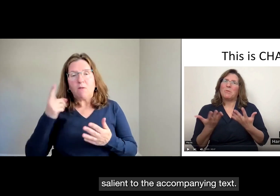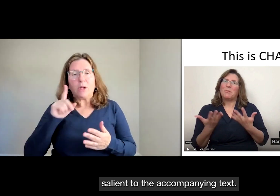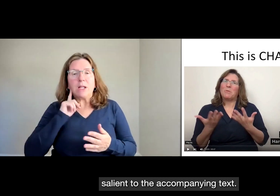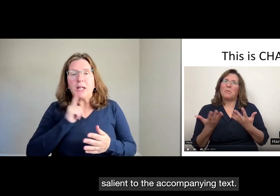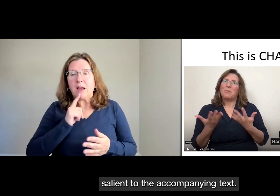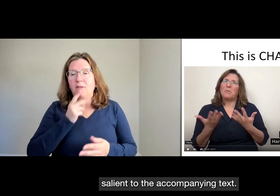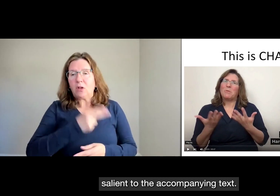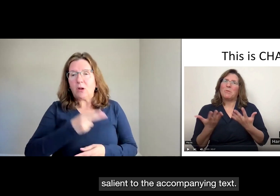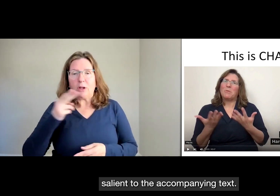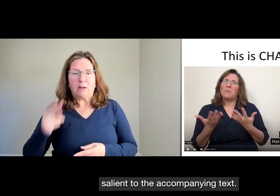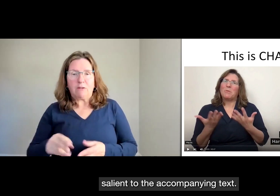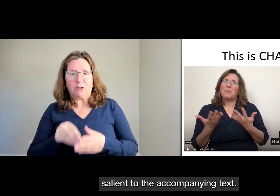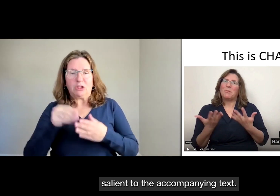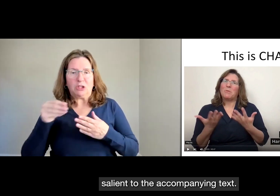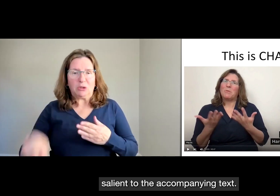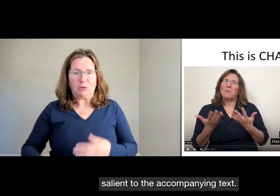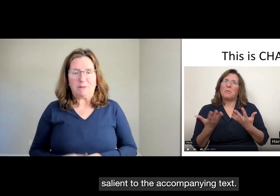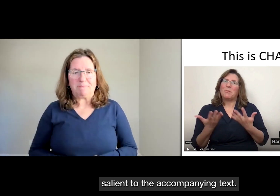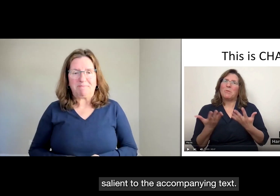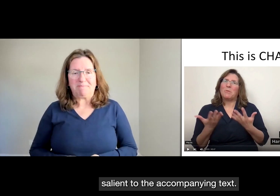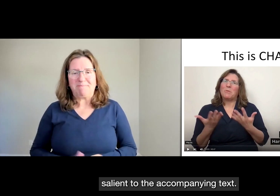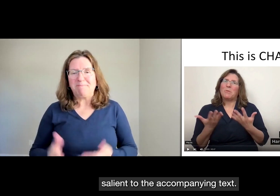text.